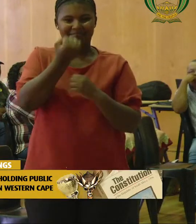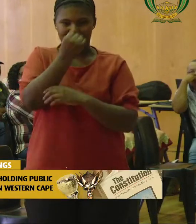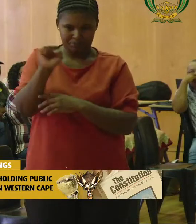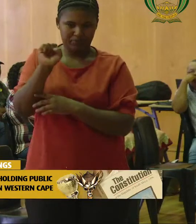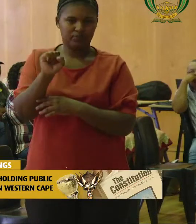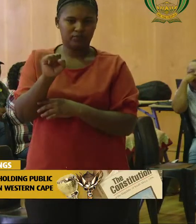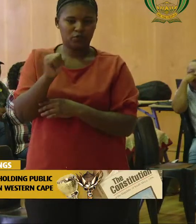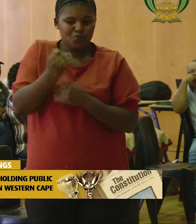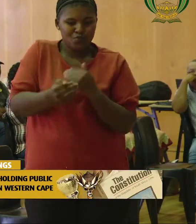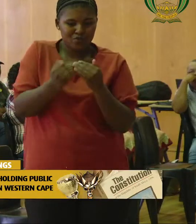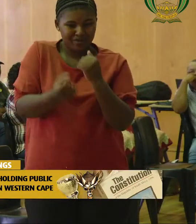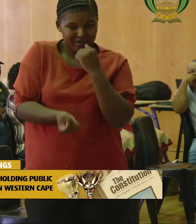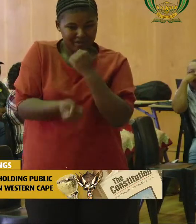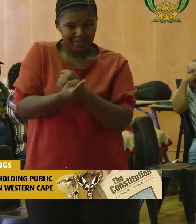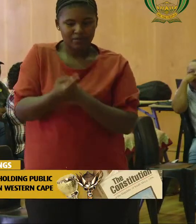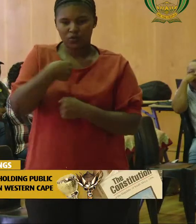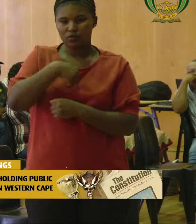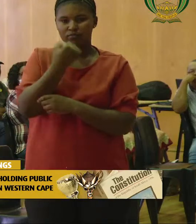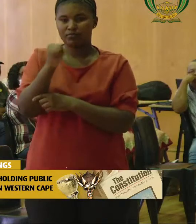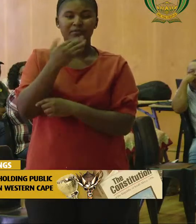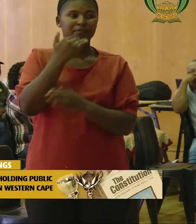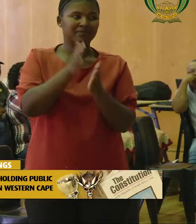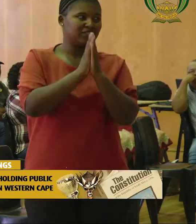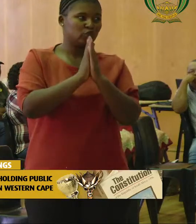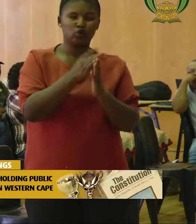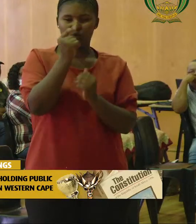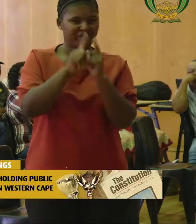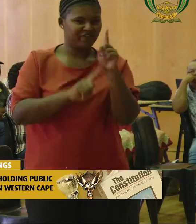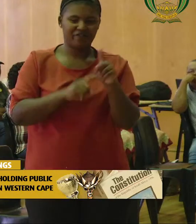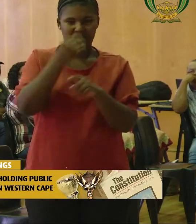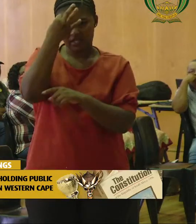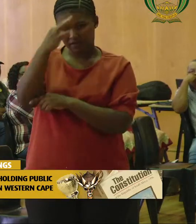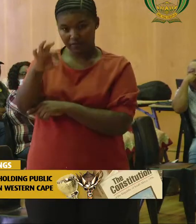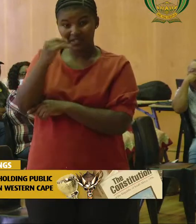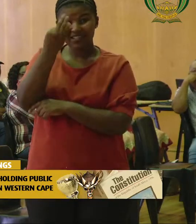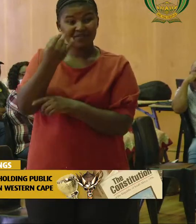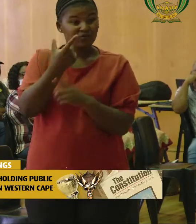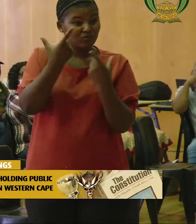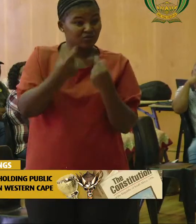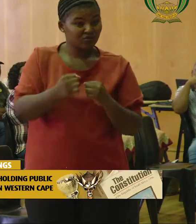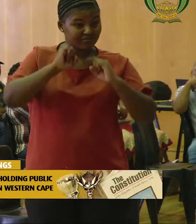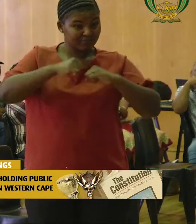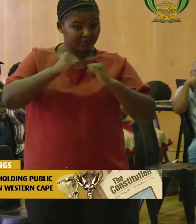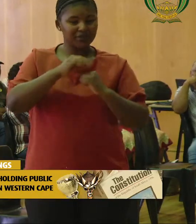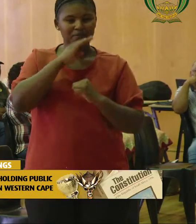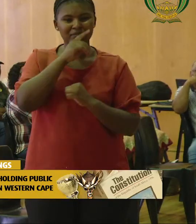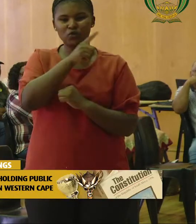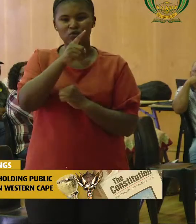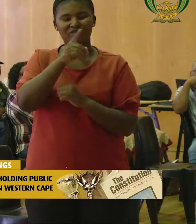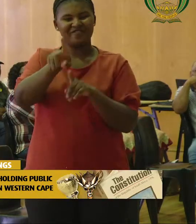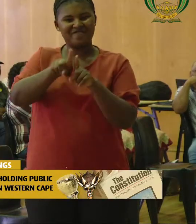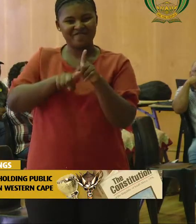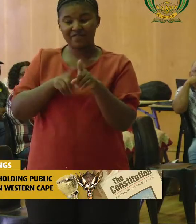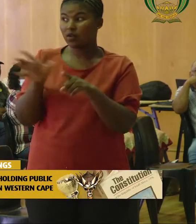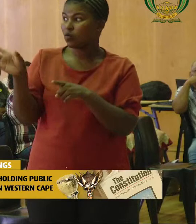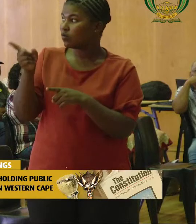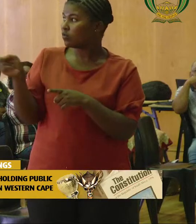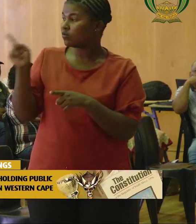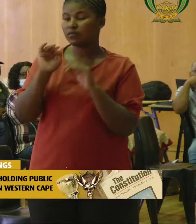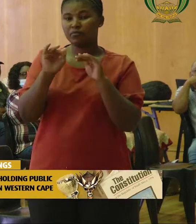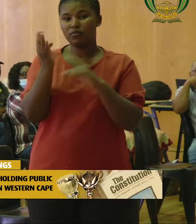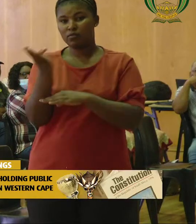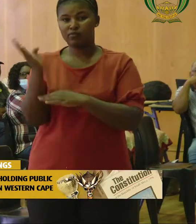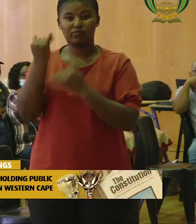happen. Don't fail governance. If you are failing governance, you will be failing the whole of these people are here in